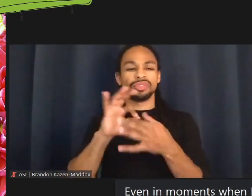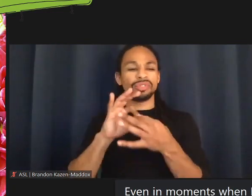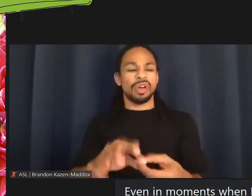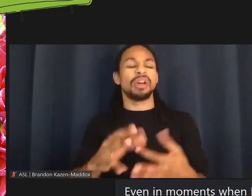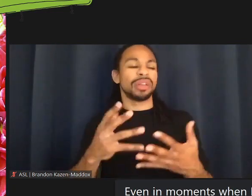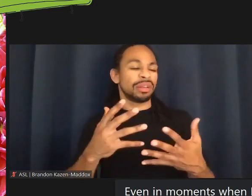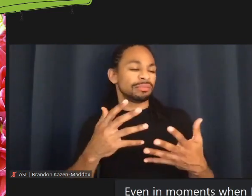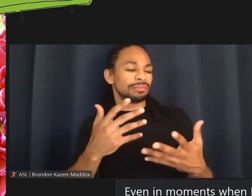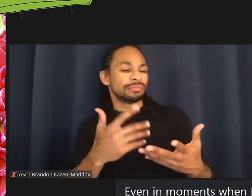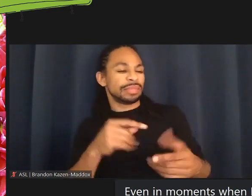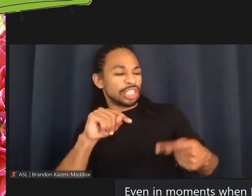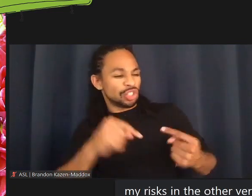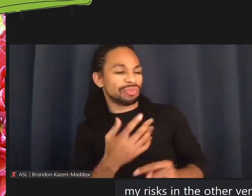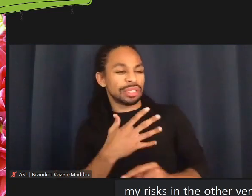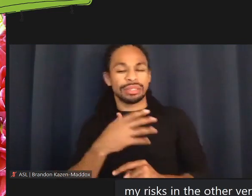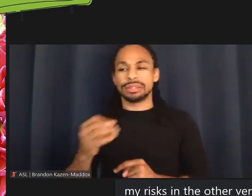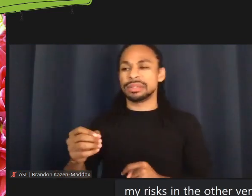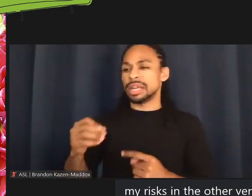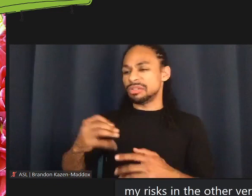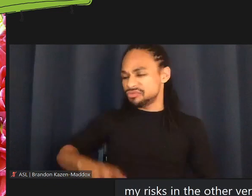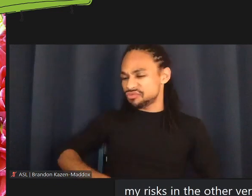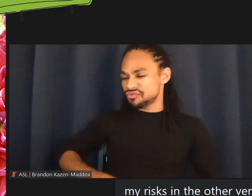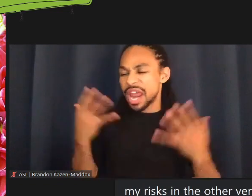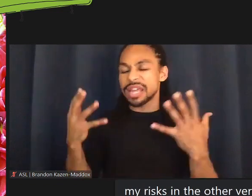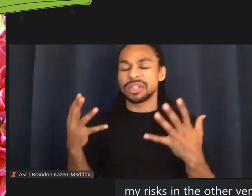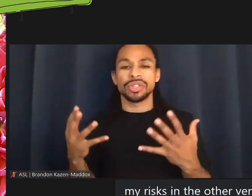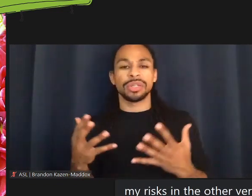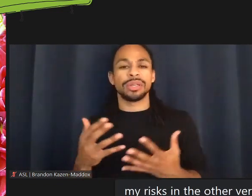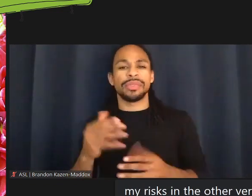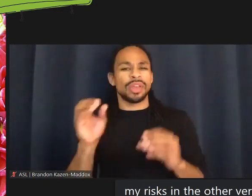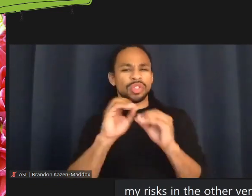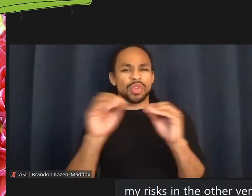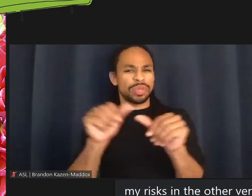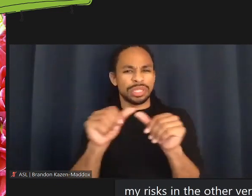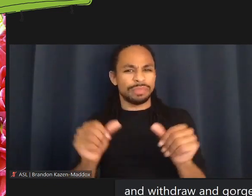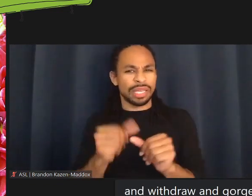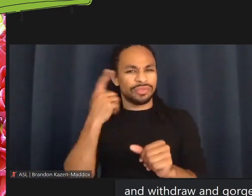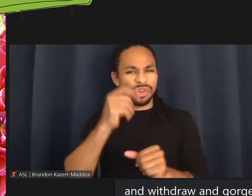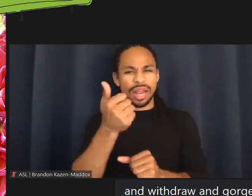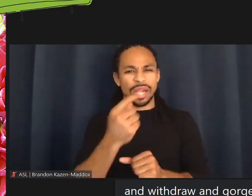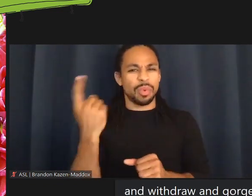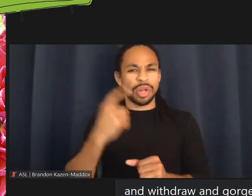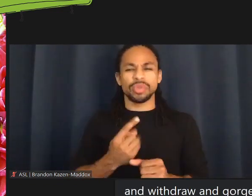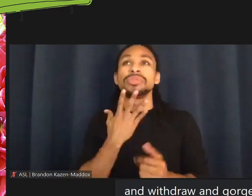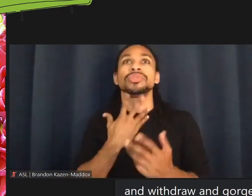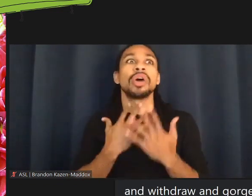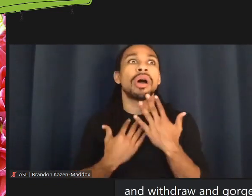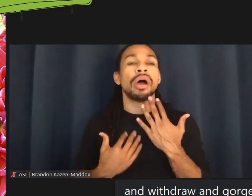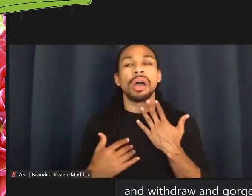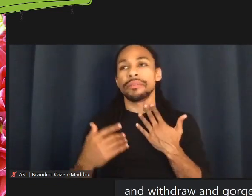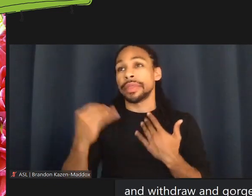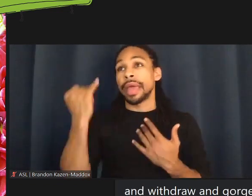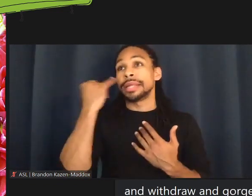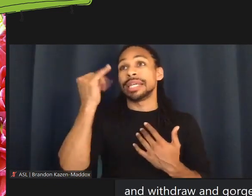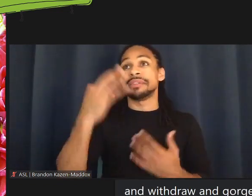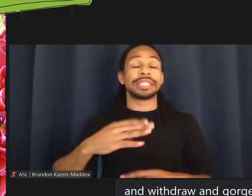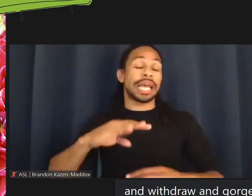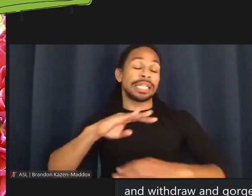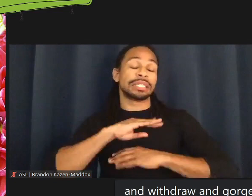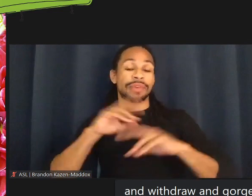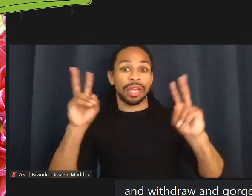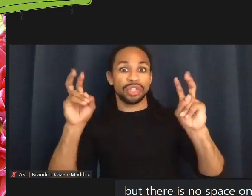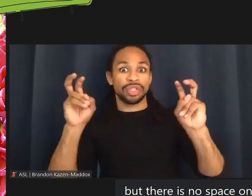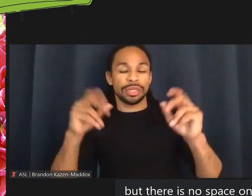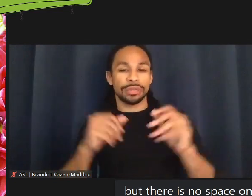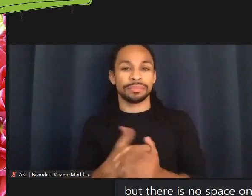space on this page for anyone else to starve on the illusion of satisfaction. On the days I can't bear staying, I remember I love